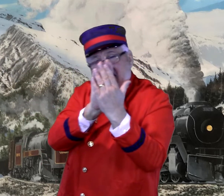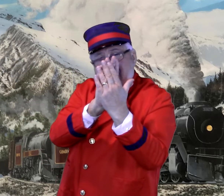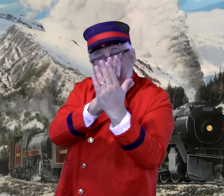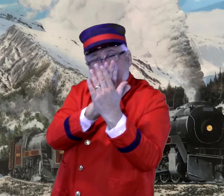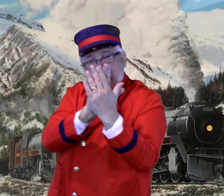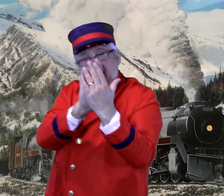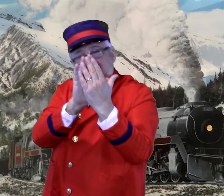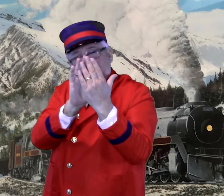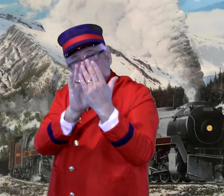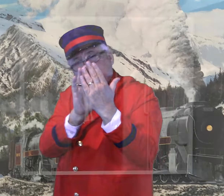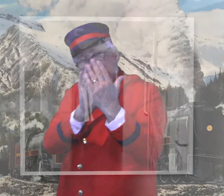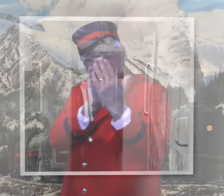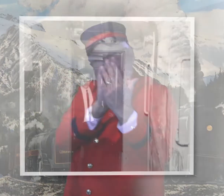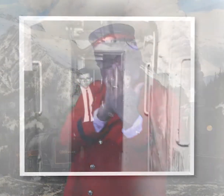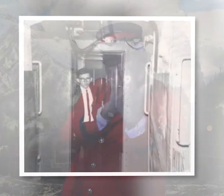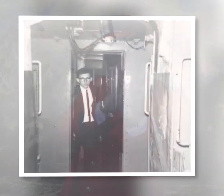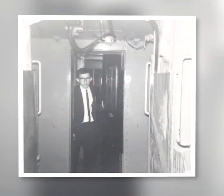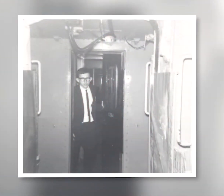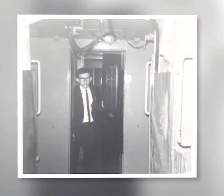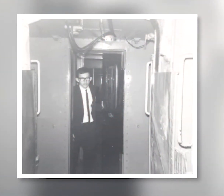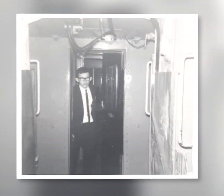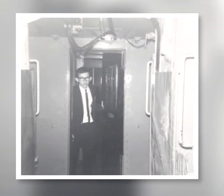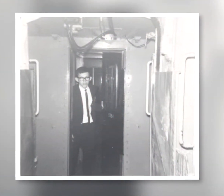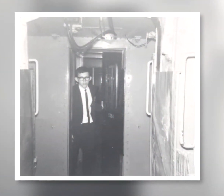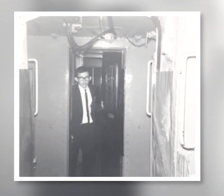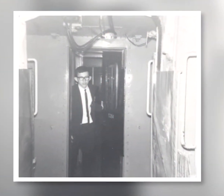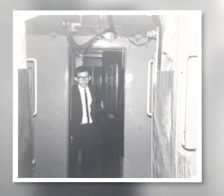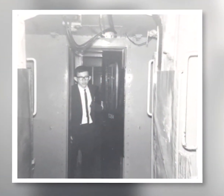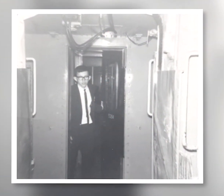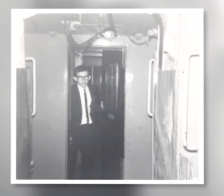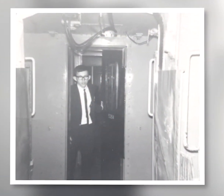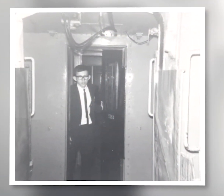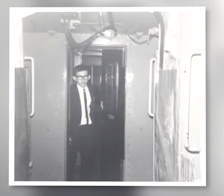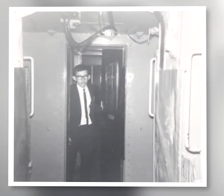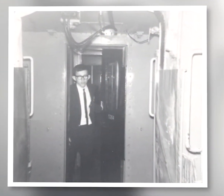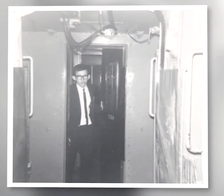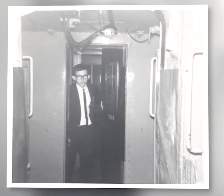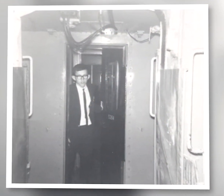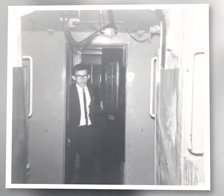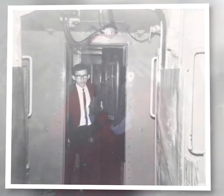rural houses. It continued to make its way east.